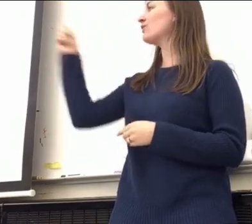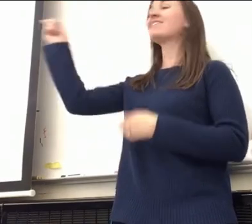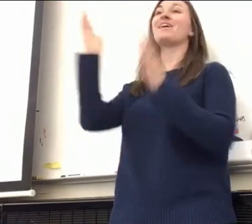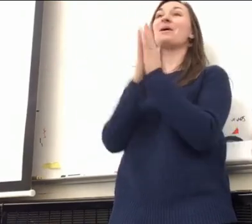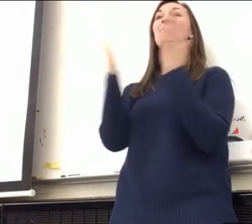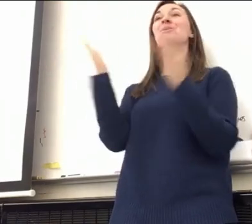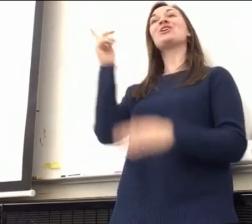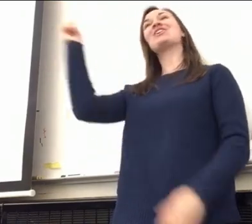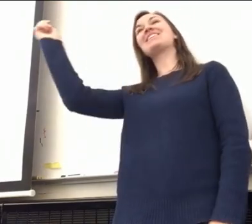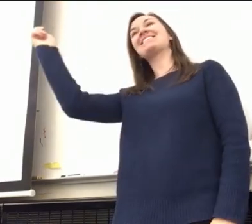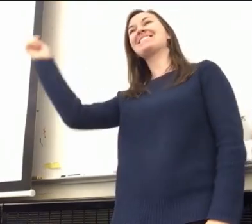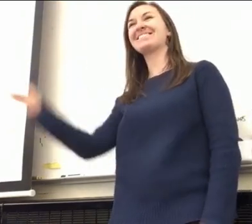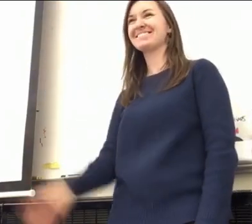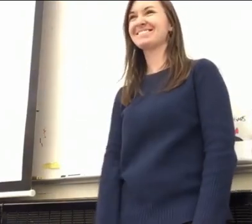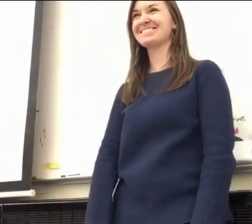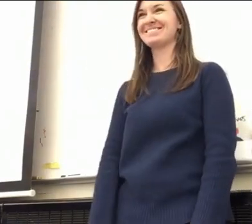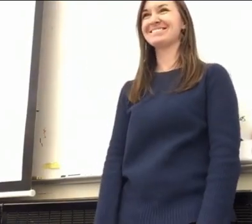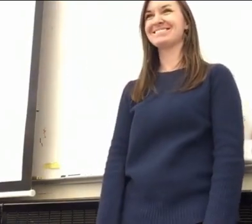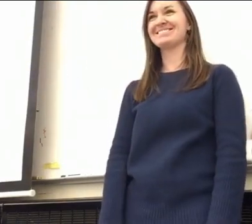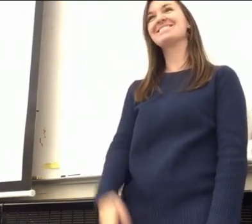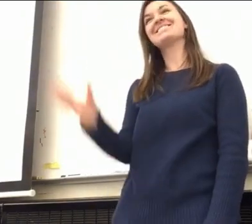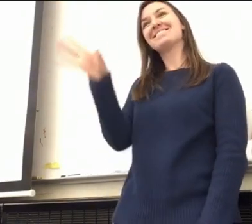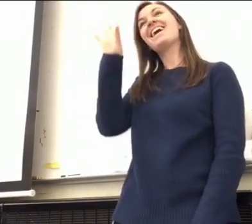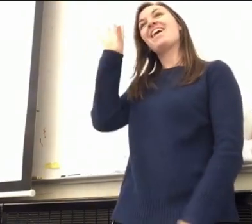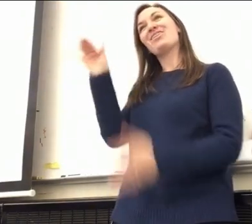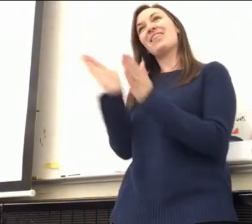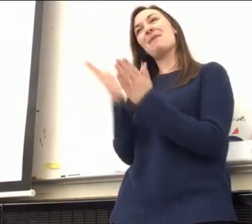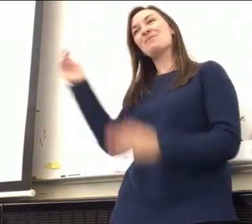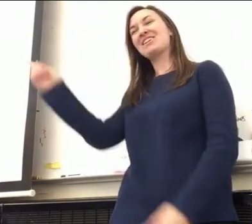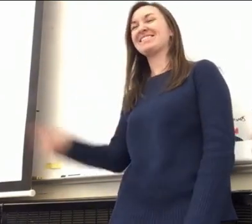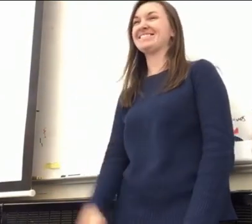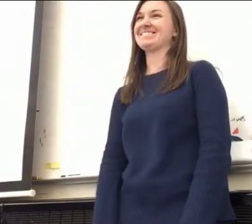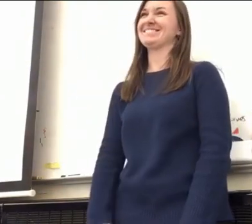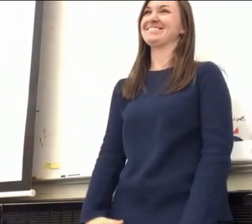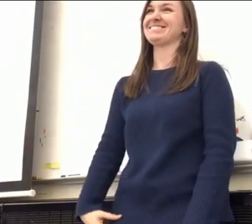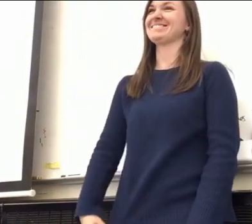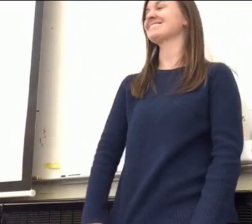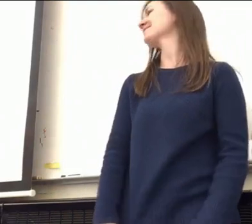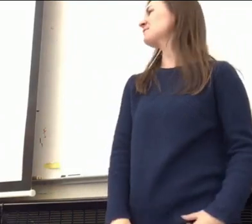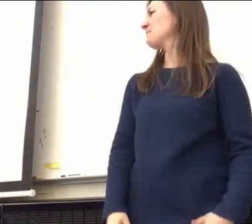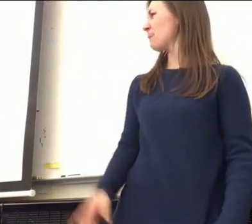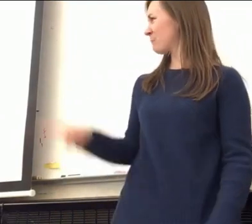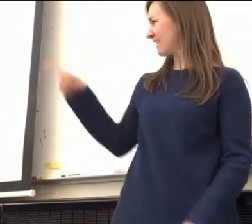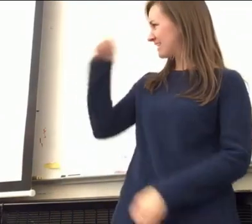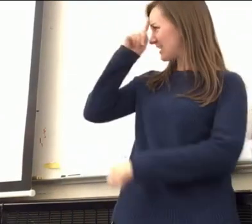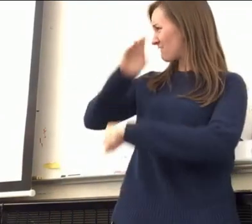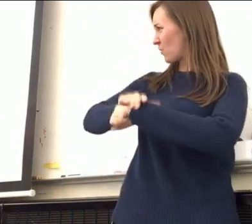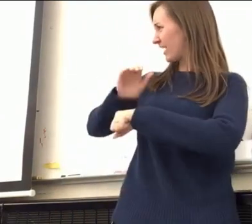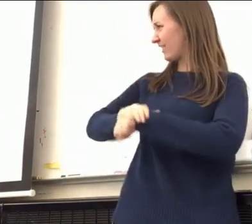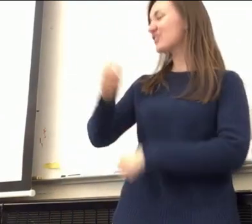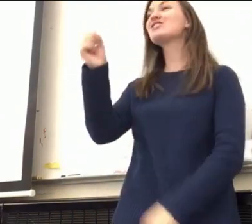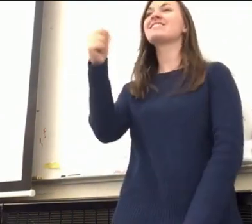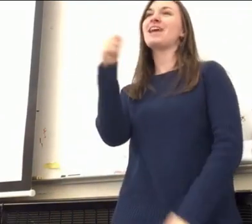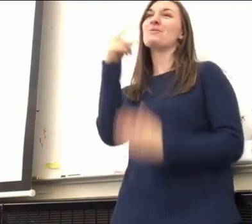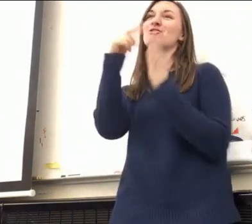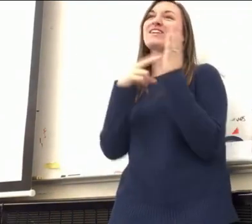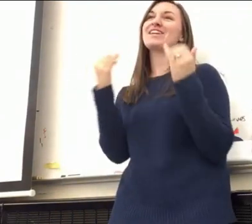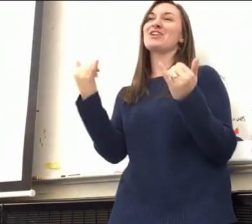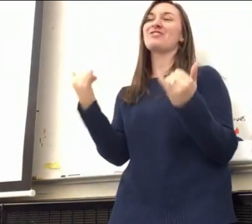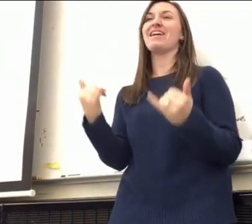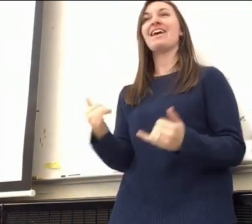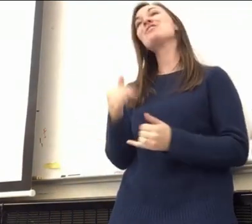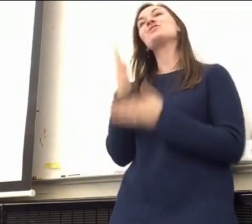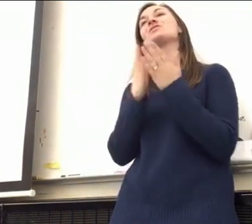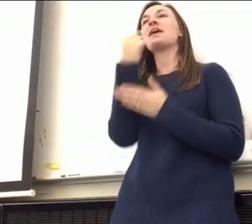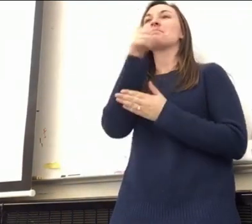book. And it's the narrative of the life of Frederick Douglass. Look at Stephen doing his English. Is it for English? Yeah, we're reading. Look at you guys